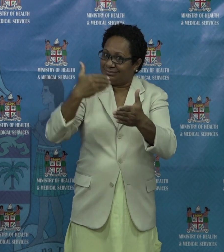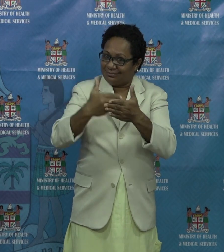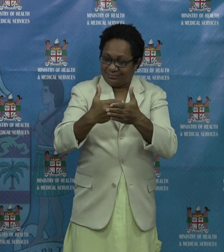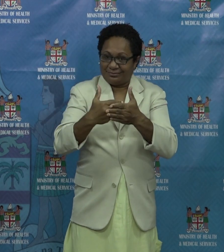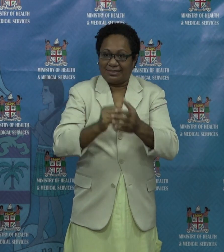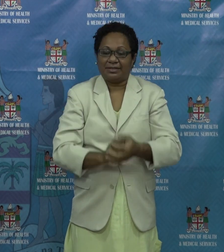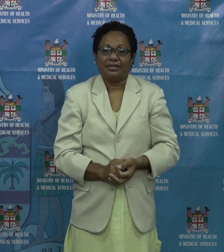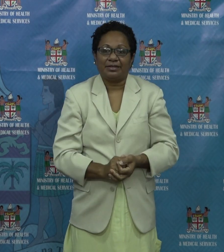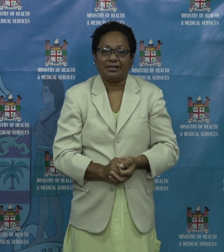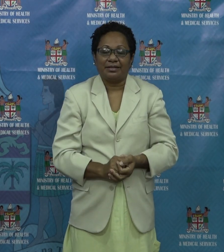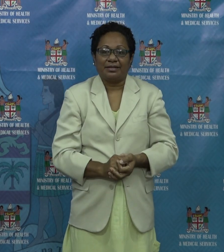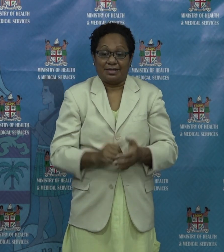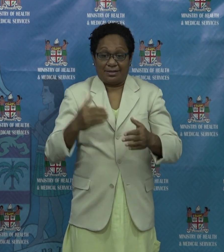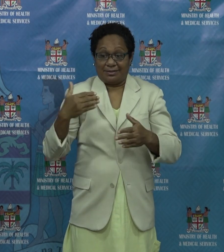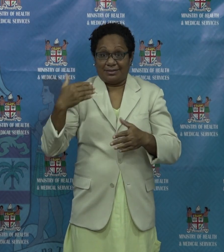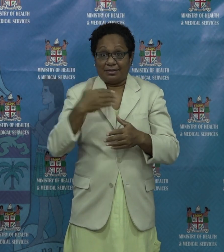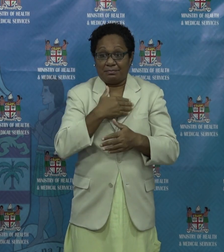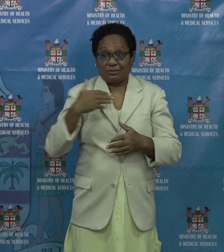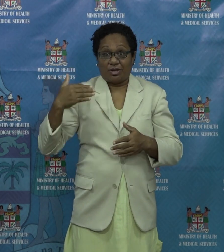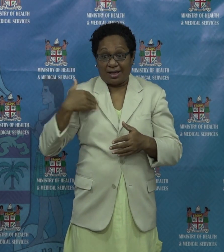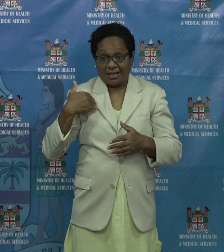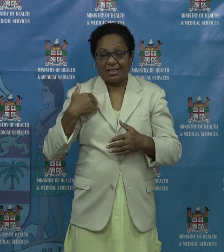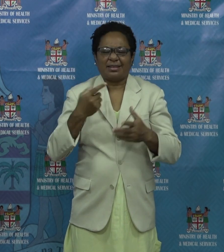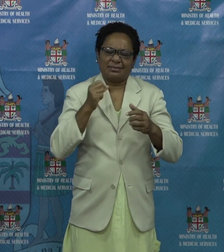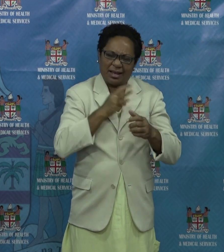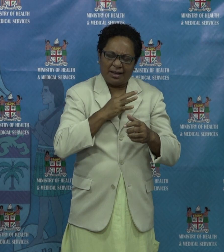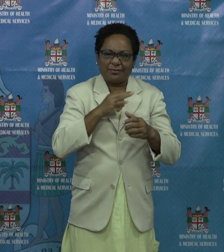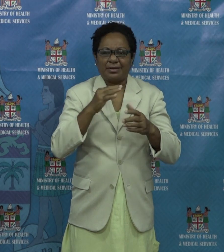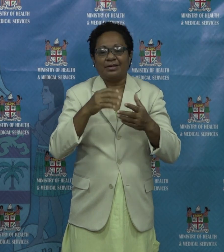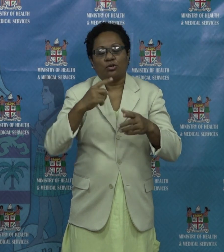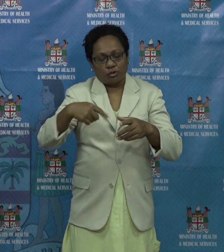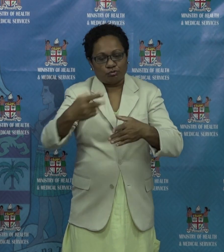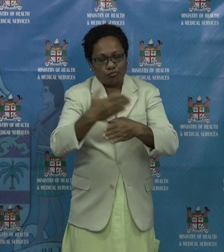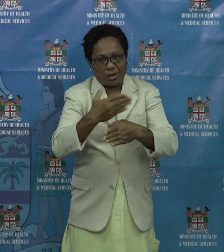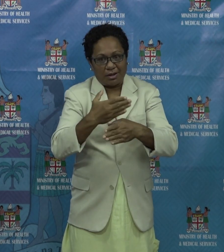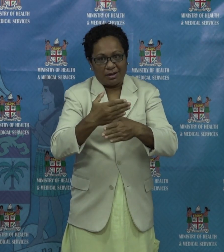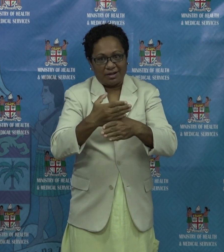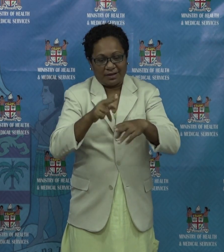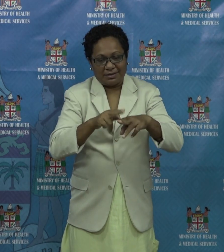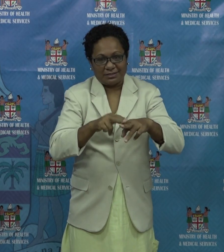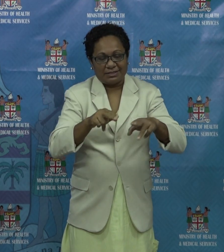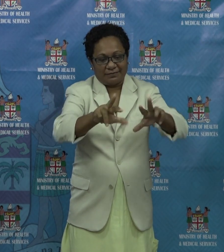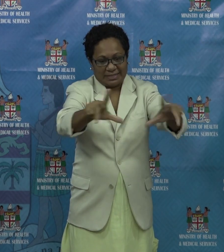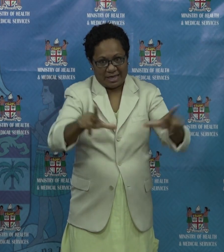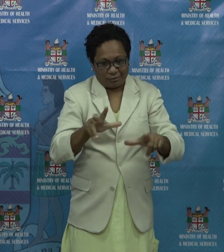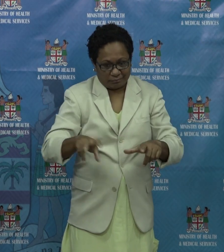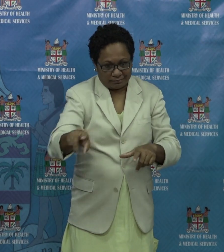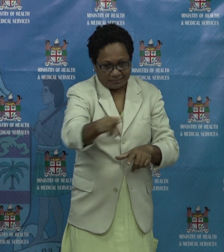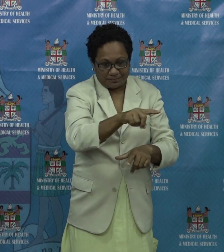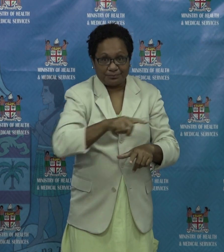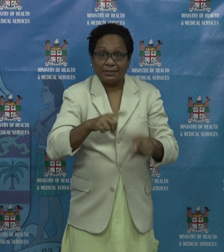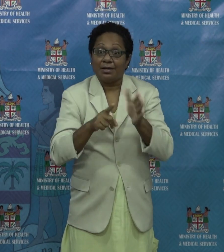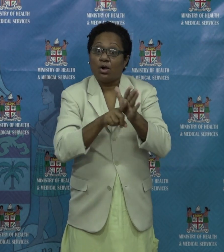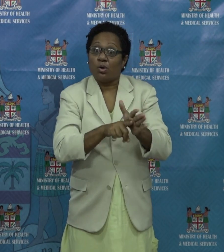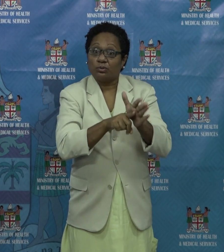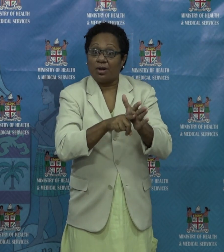health services continues throughout the country. In the Western Division in Lautoka, the services that